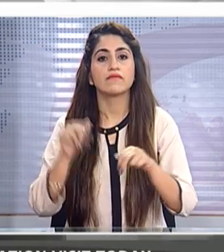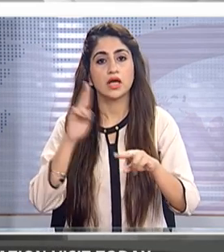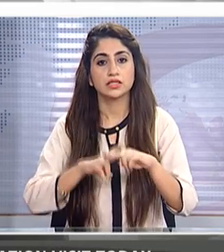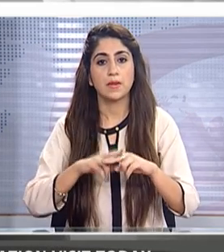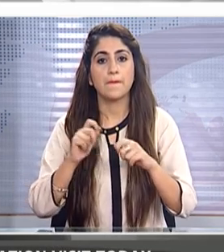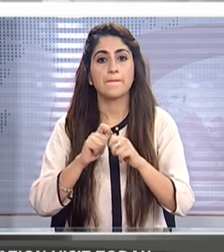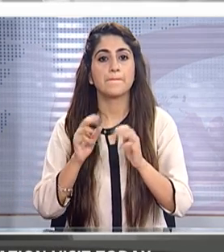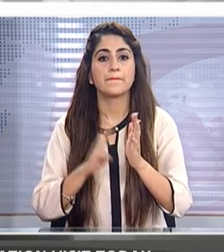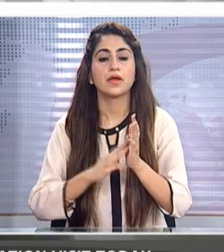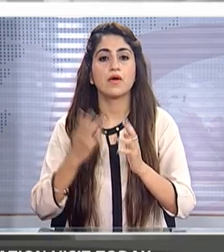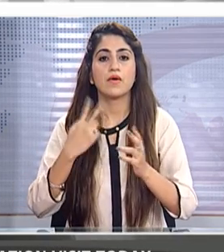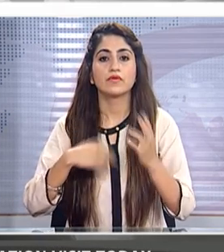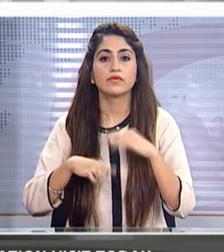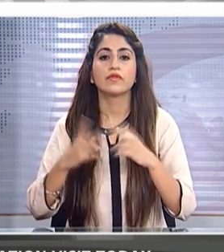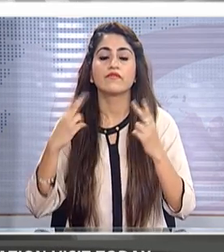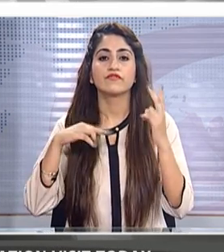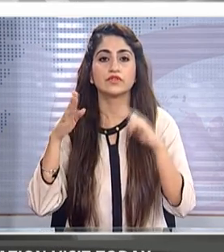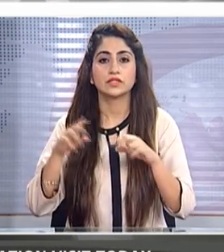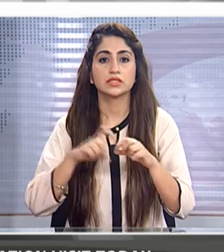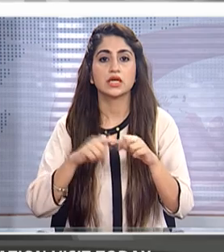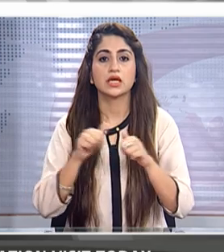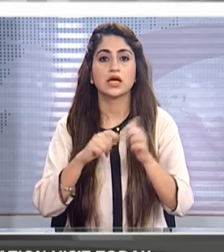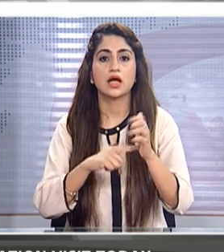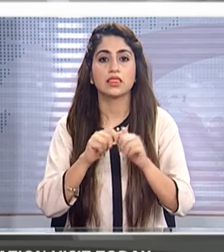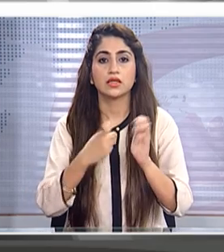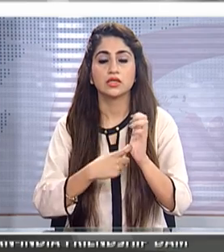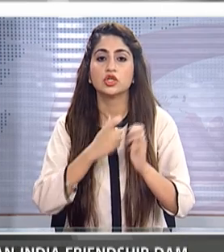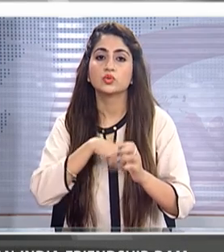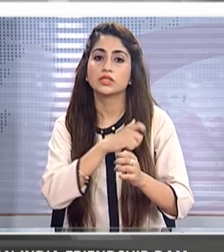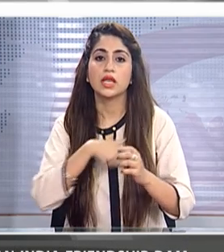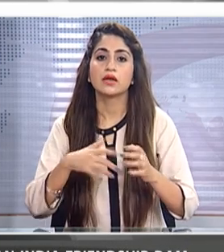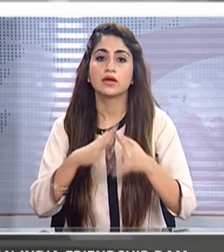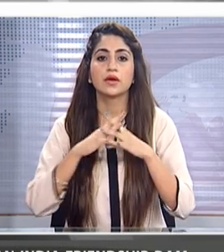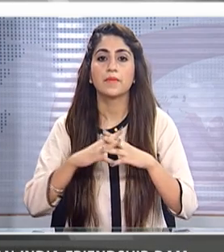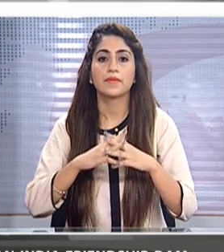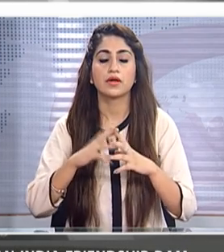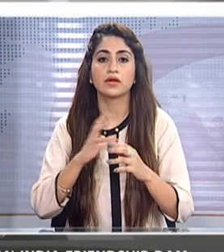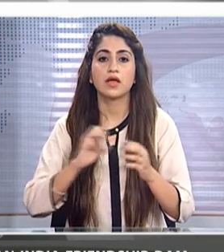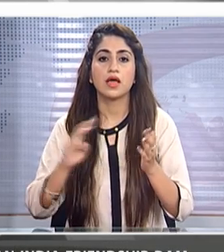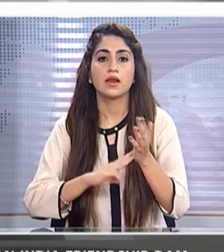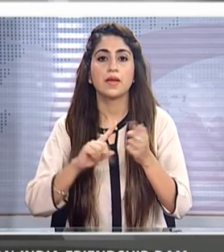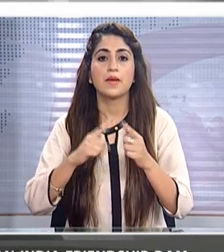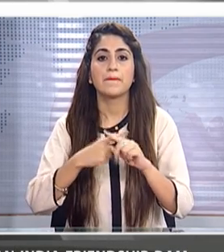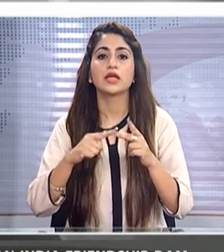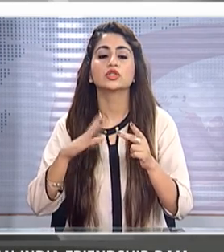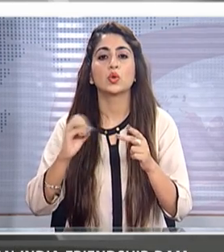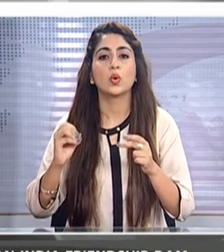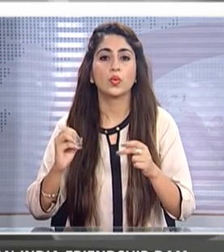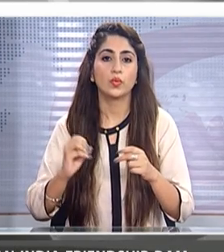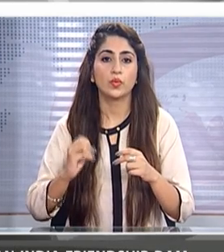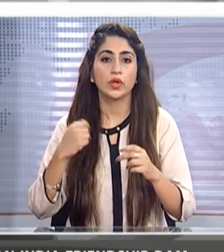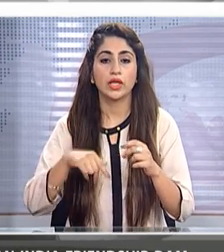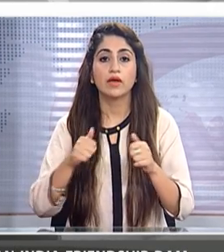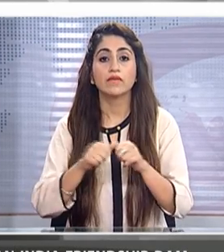from Afghanistan and Prime Minister will also be visiting Qatar, Switzerland, the United States and Mexico.